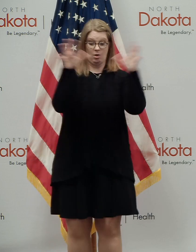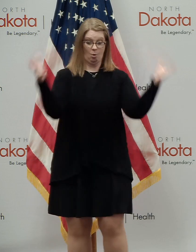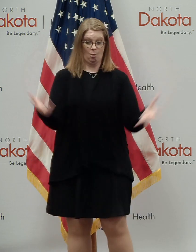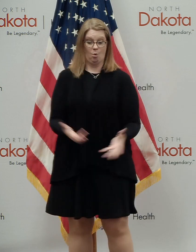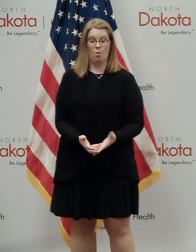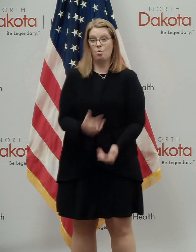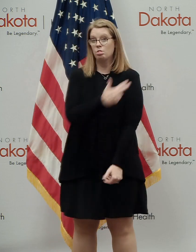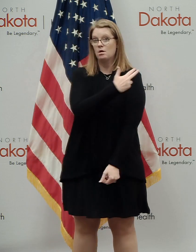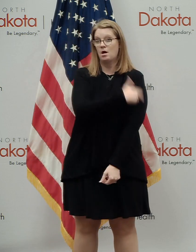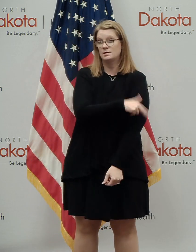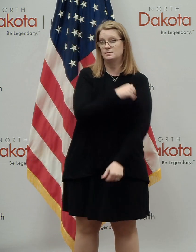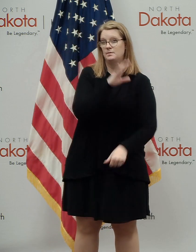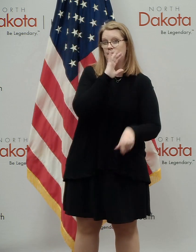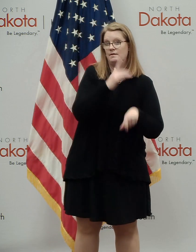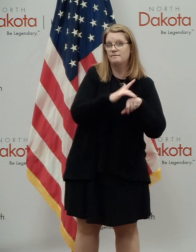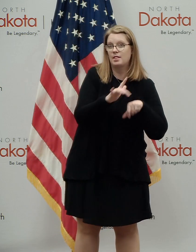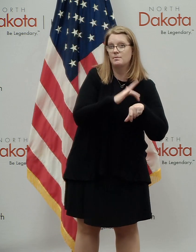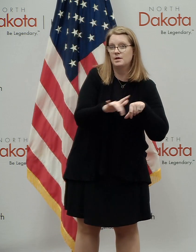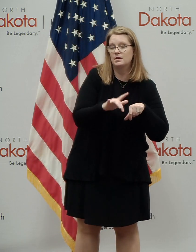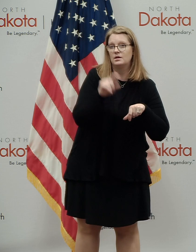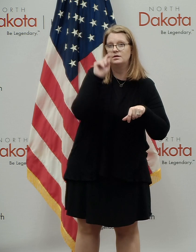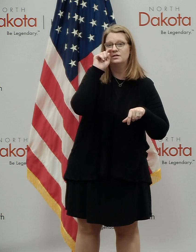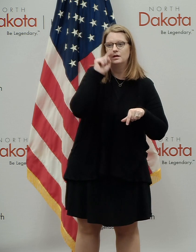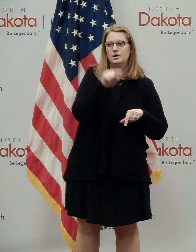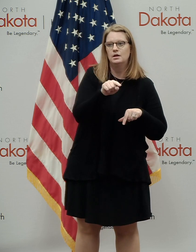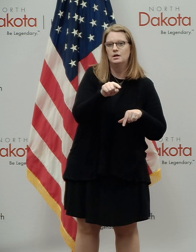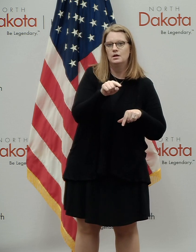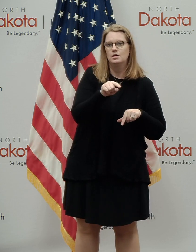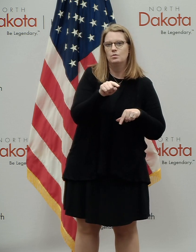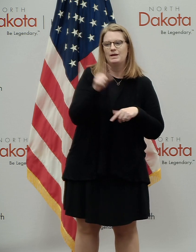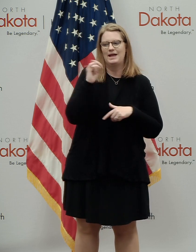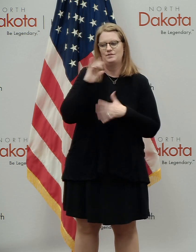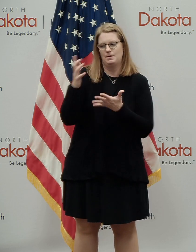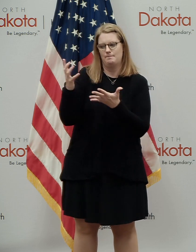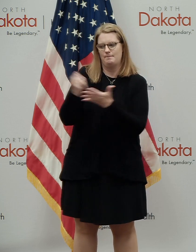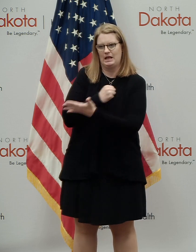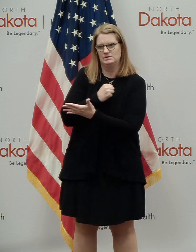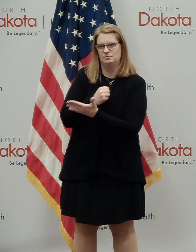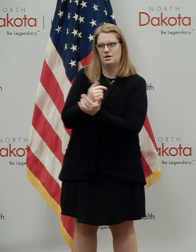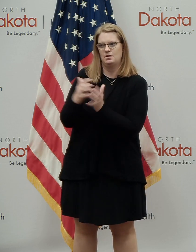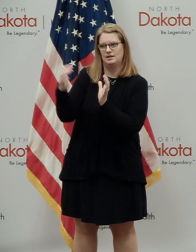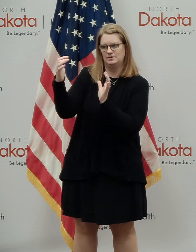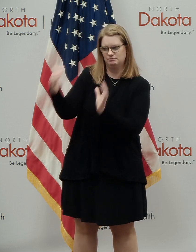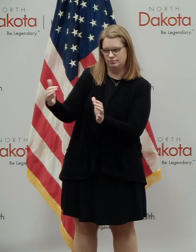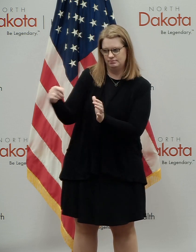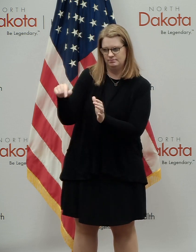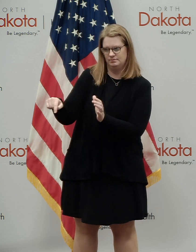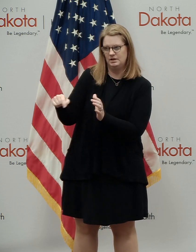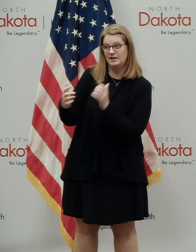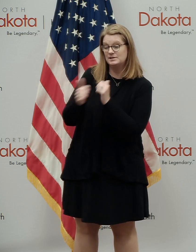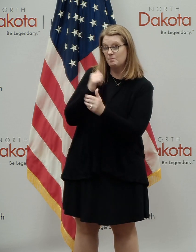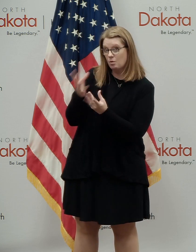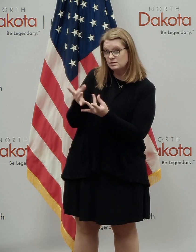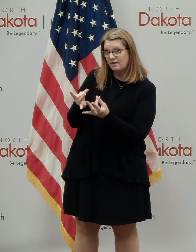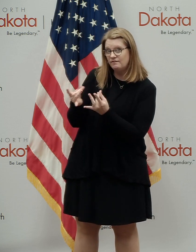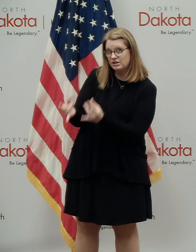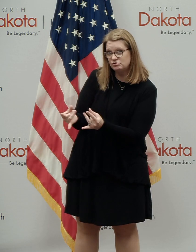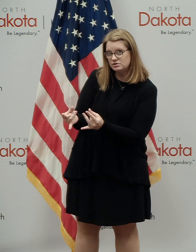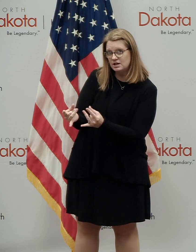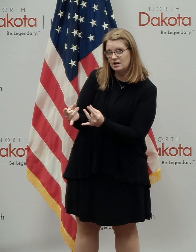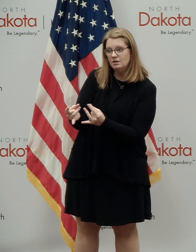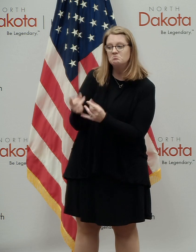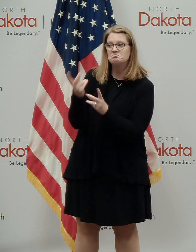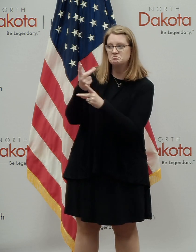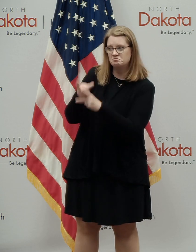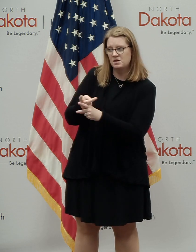we have to maximize the cohorted units that we use. It gives us the most efficiency, and it allows us to care for the